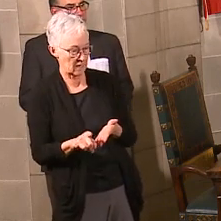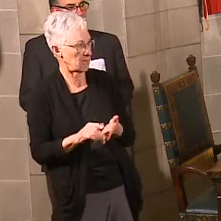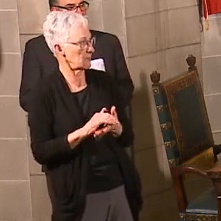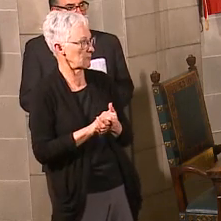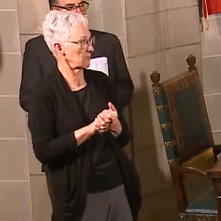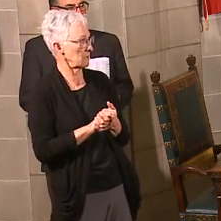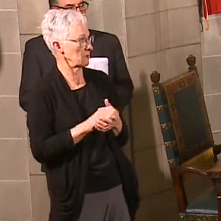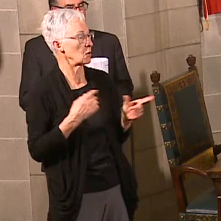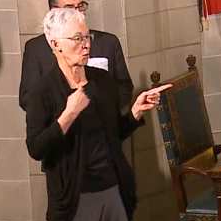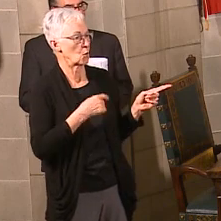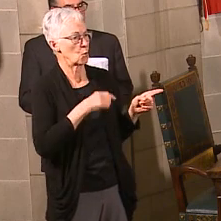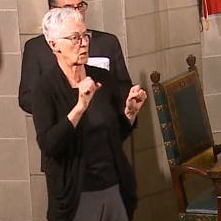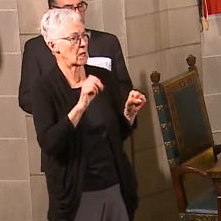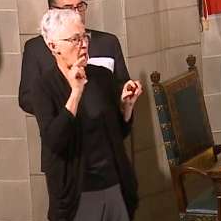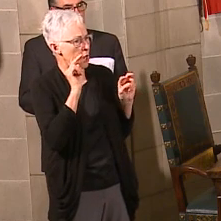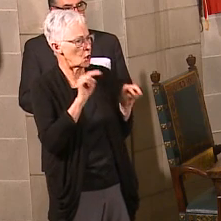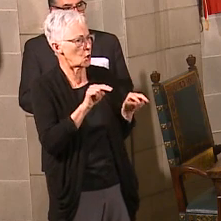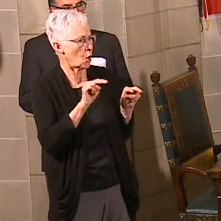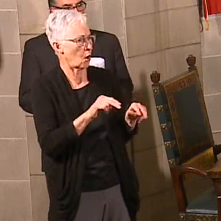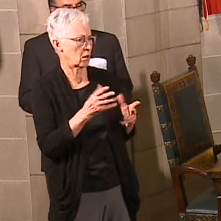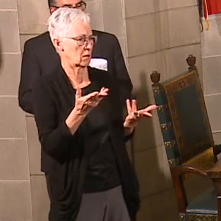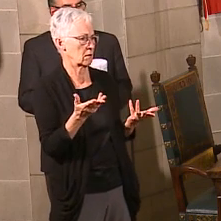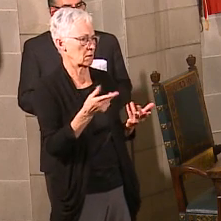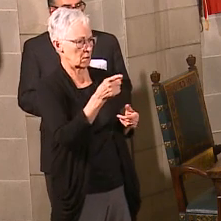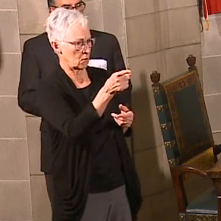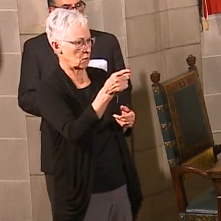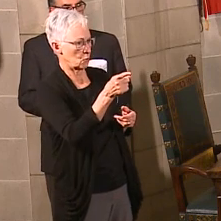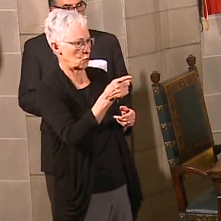certainly something we could take a look at.